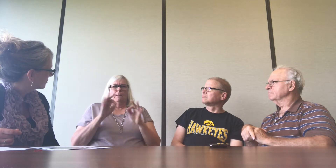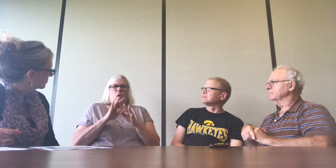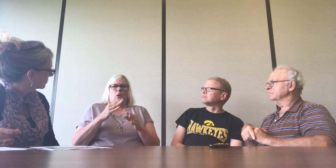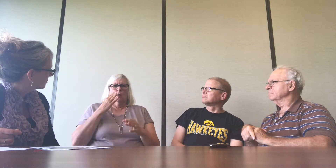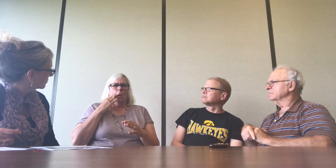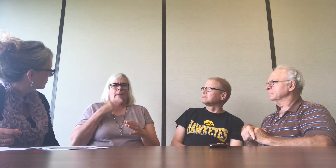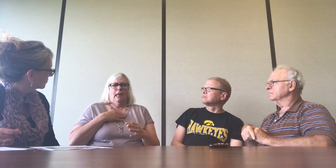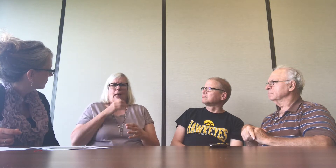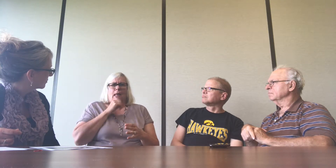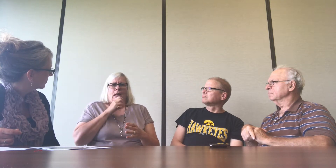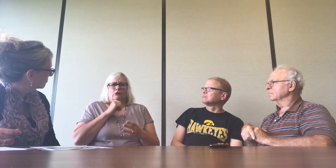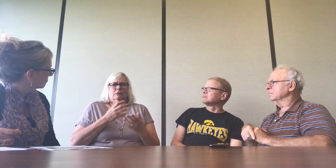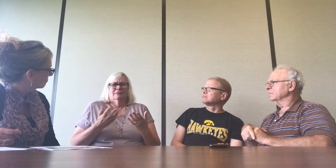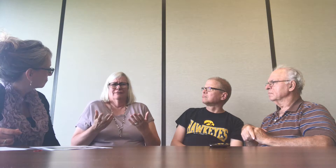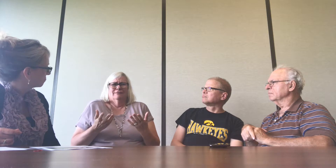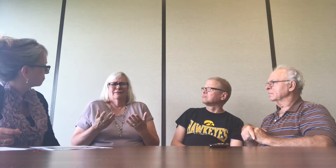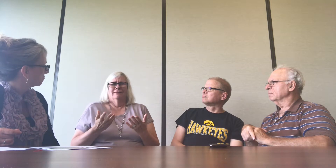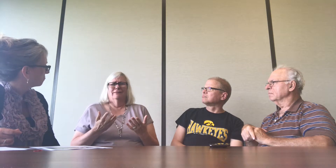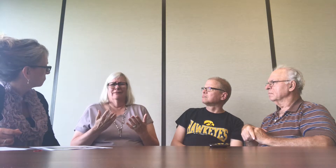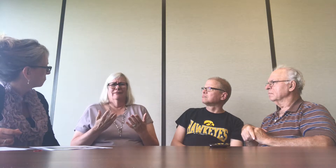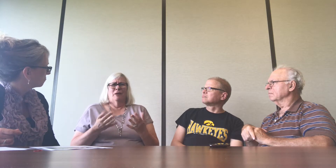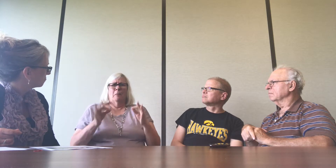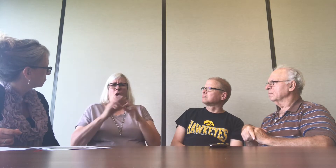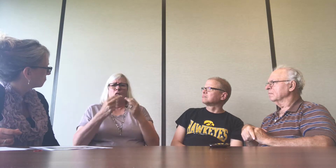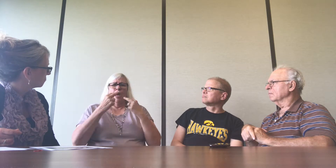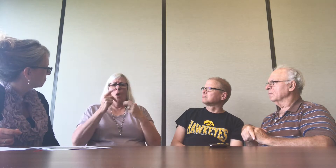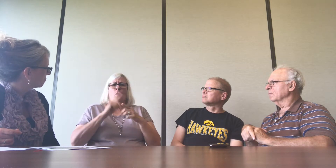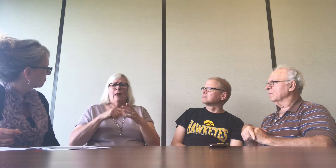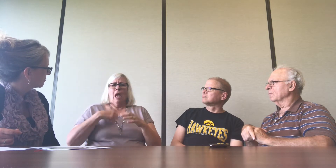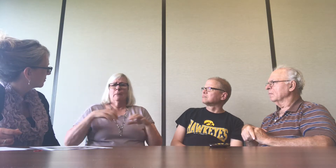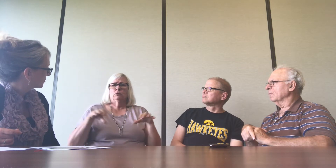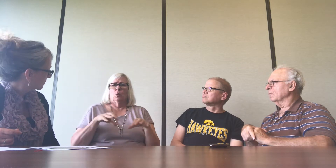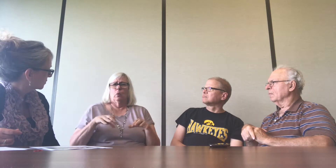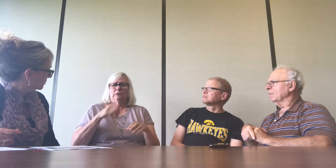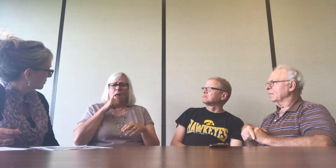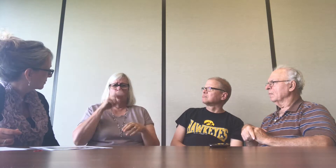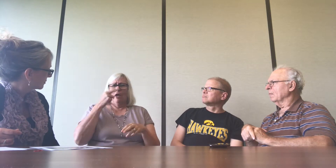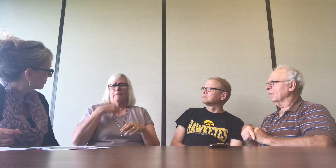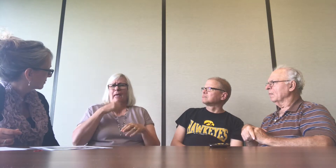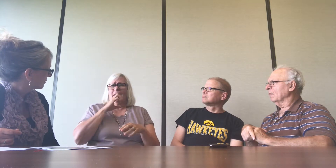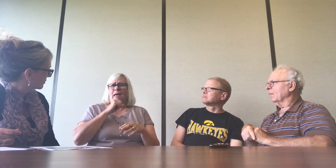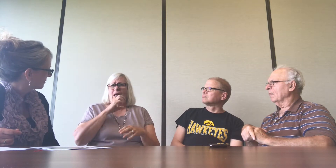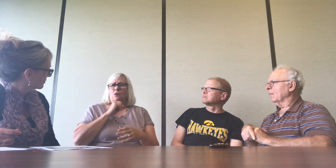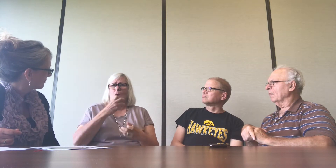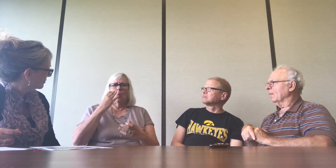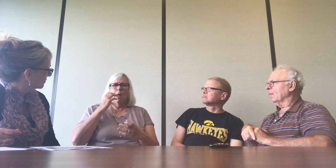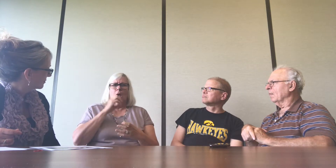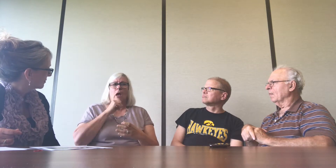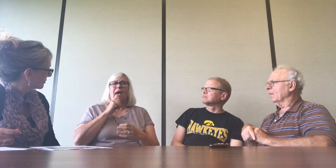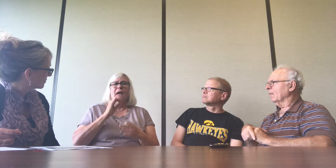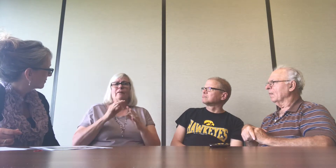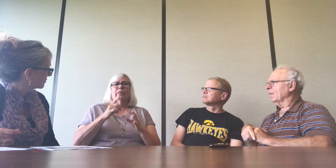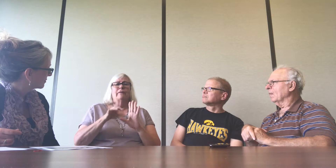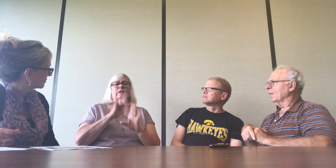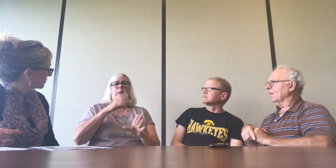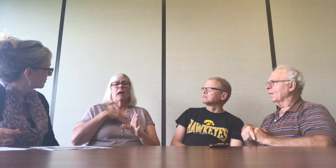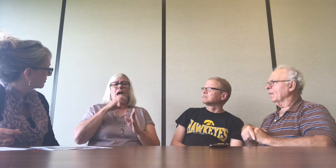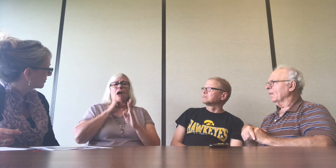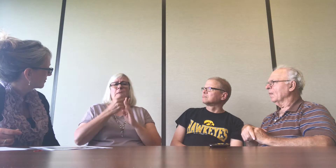kept looking at me, and I'm 60, but what does that have to do with anything? They should